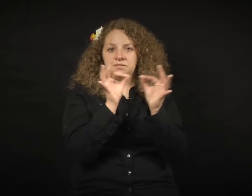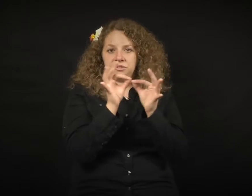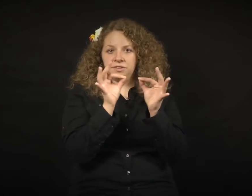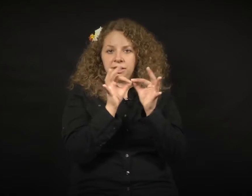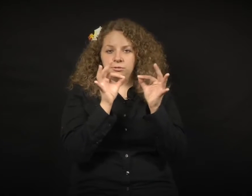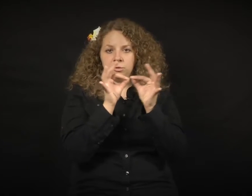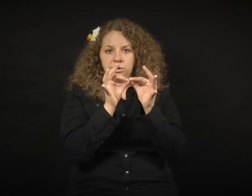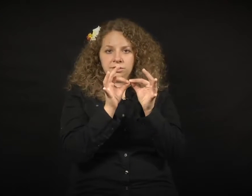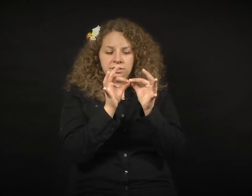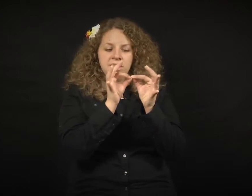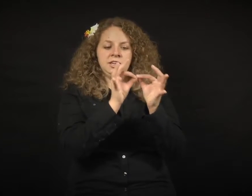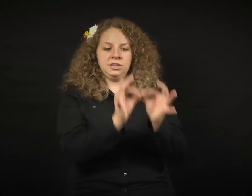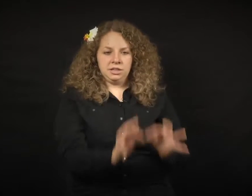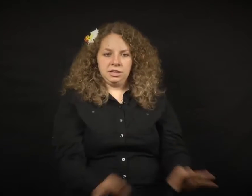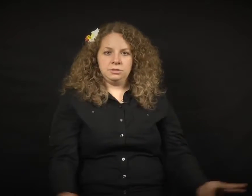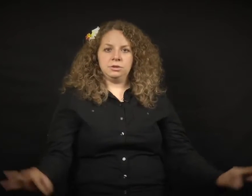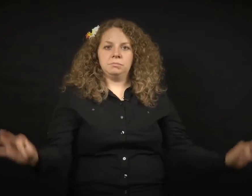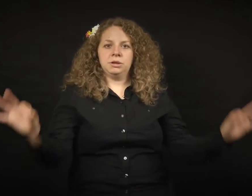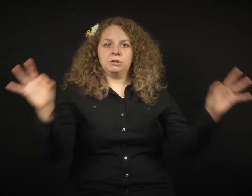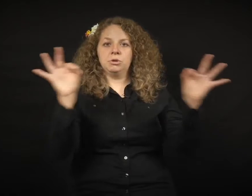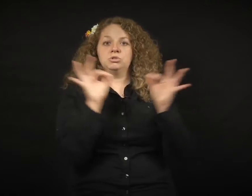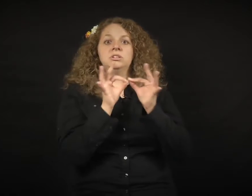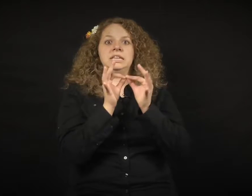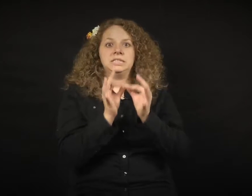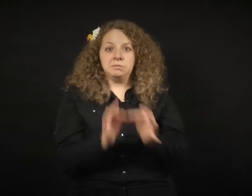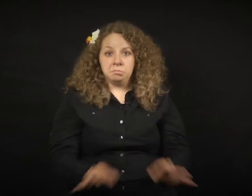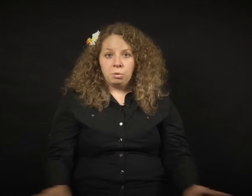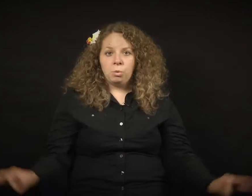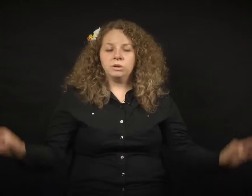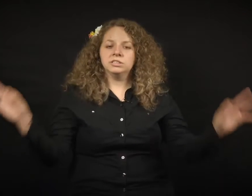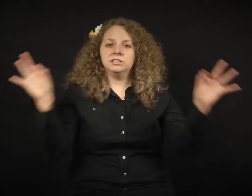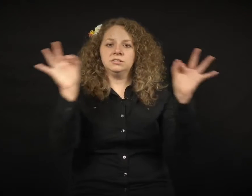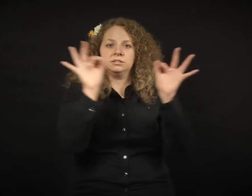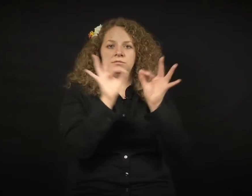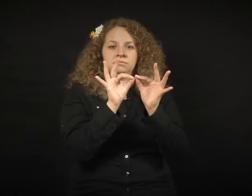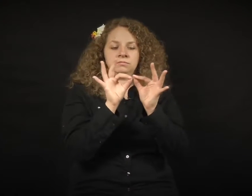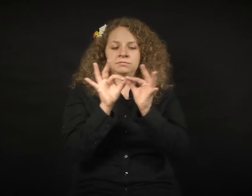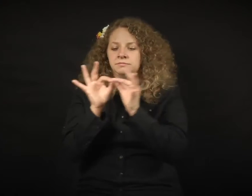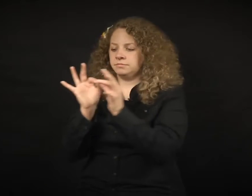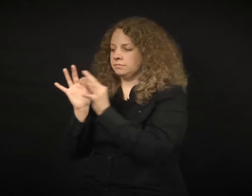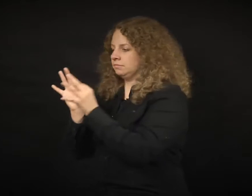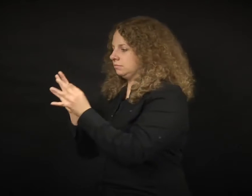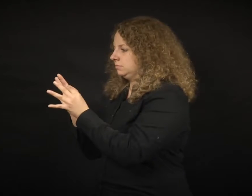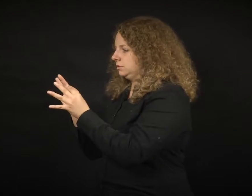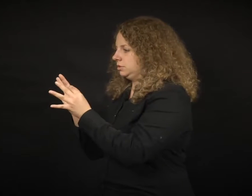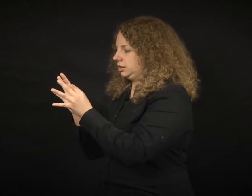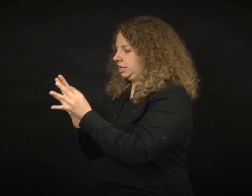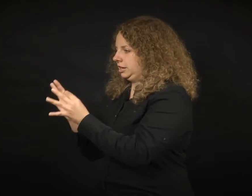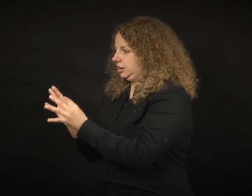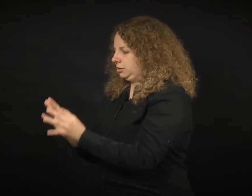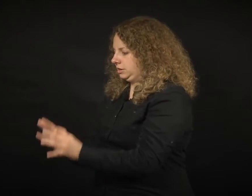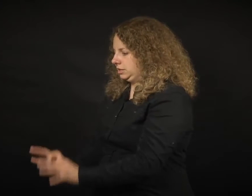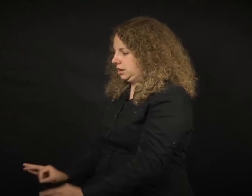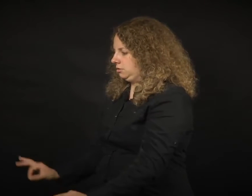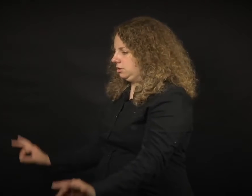sign for value or worth. Doing a bigger motion, it's important. Starting here, going down and